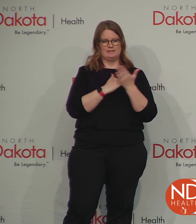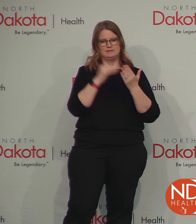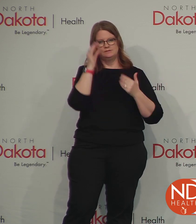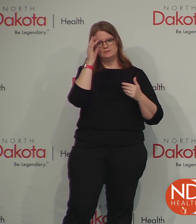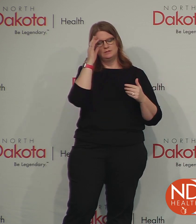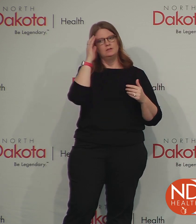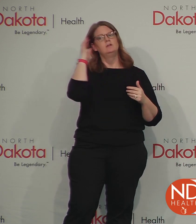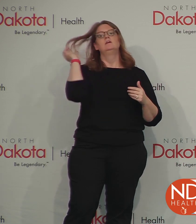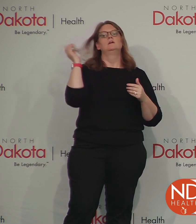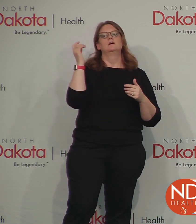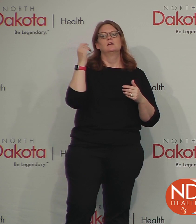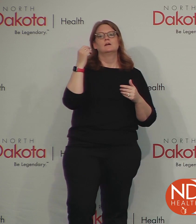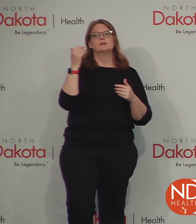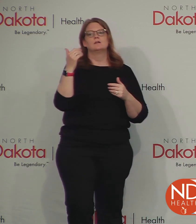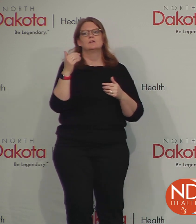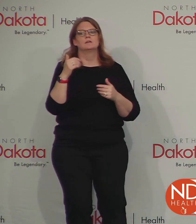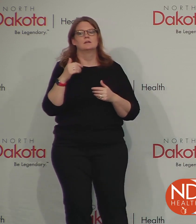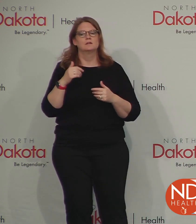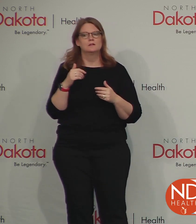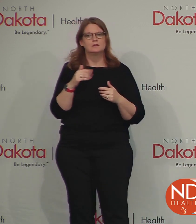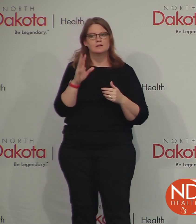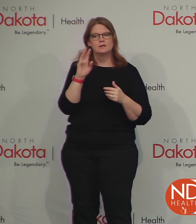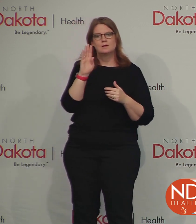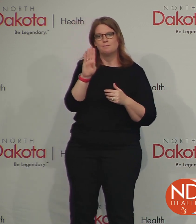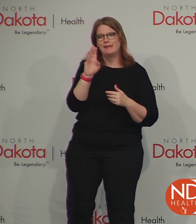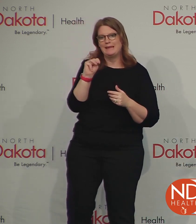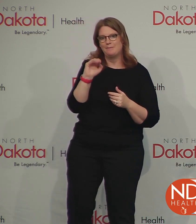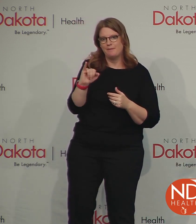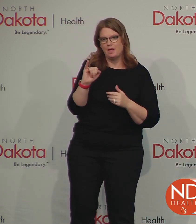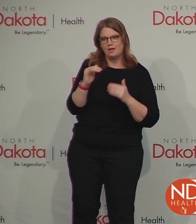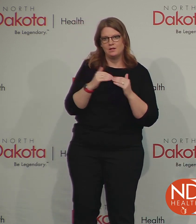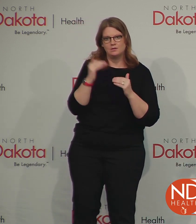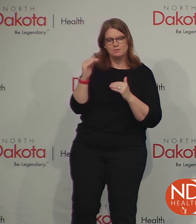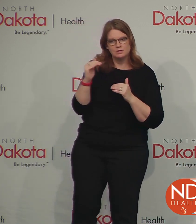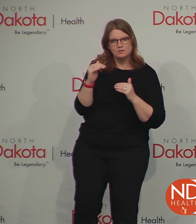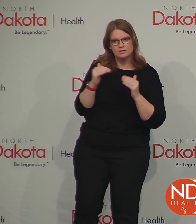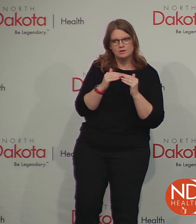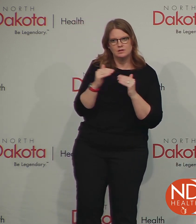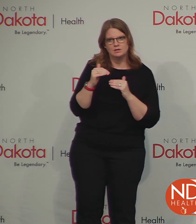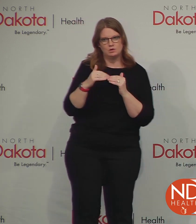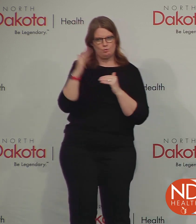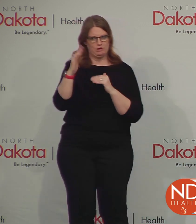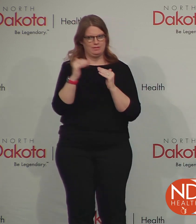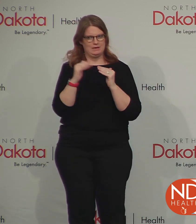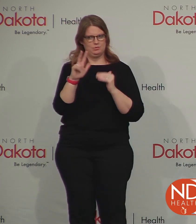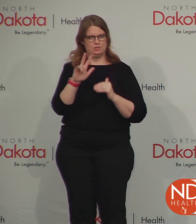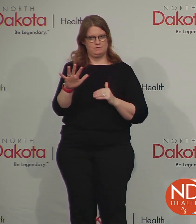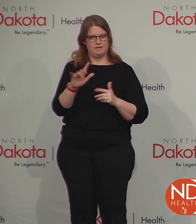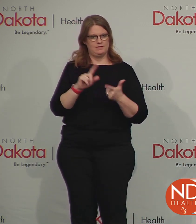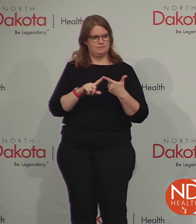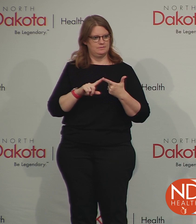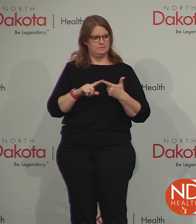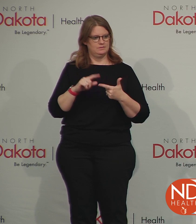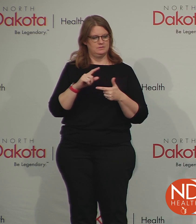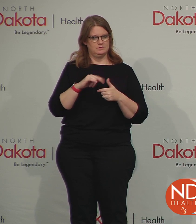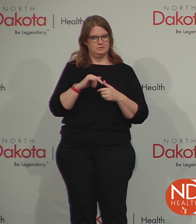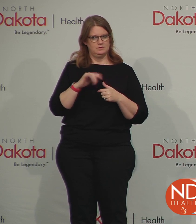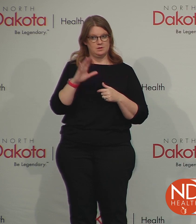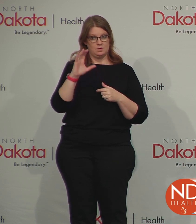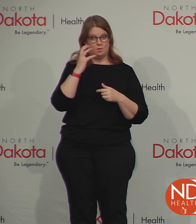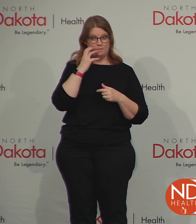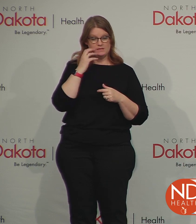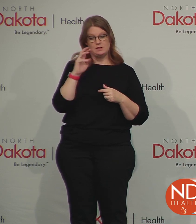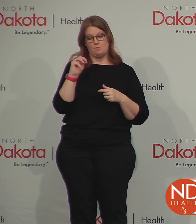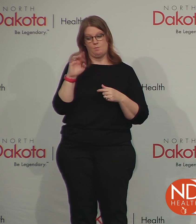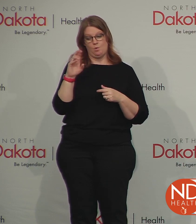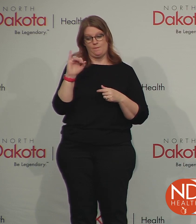Okay, so have a body mass index greater than or equal to 35. So that's between obesity and